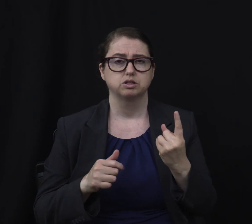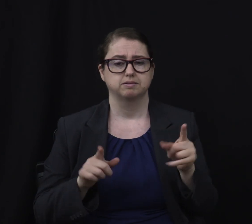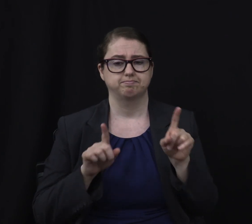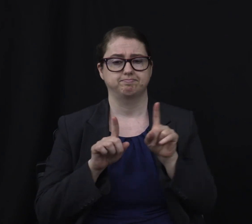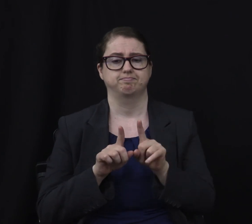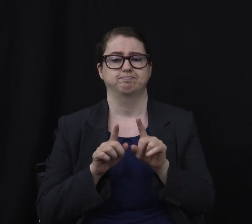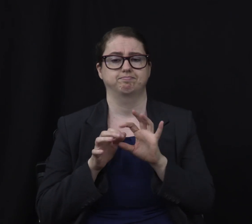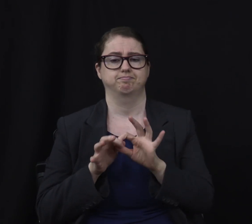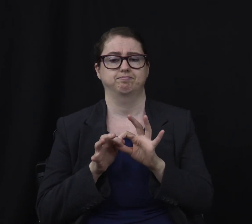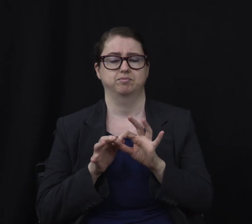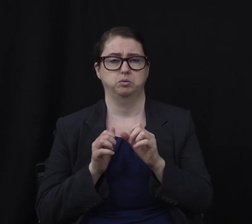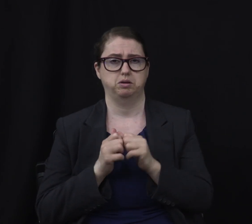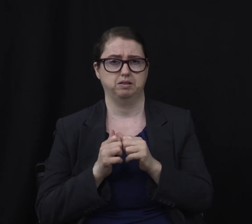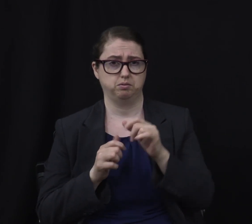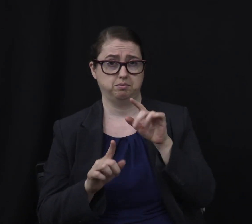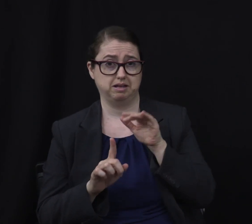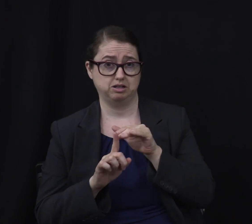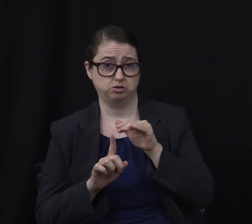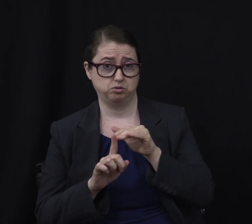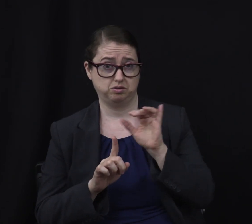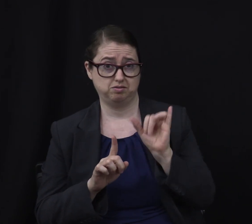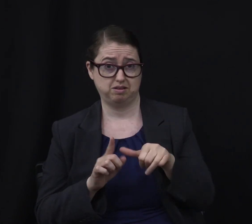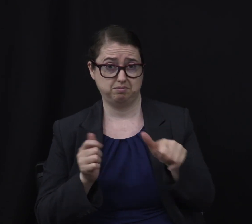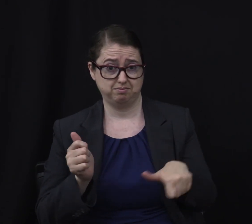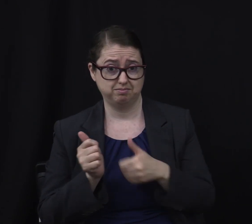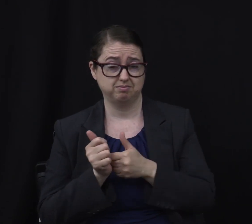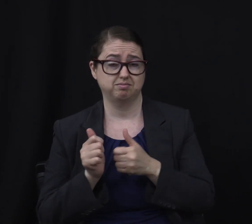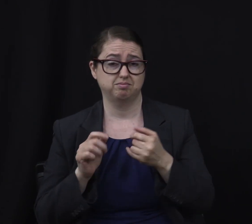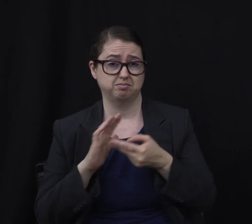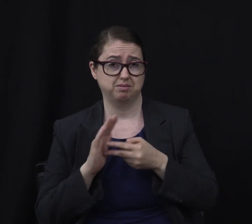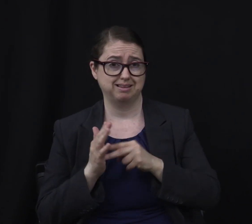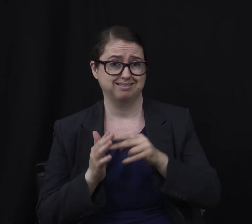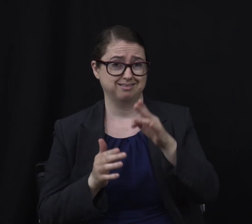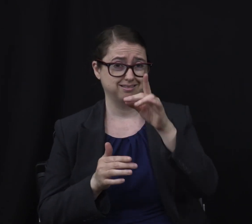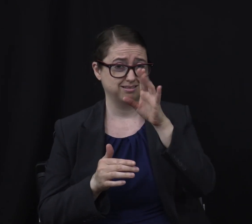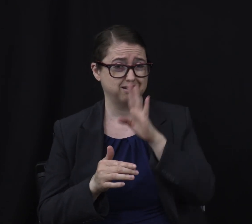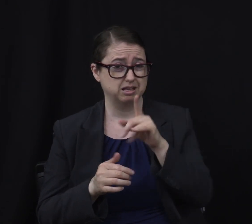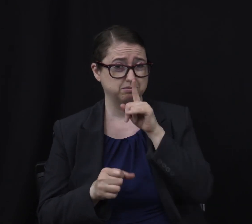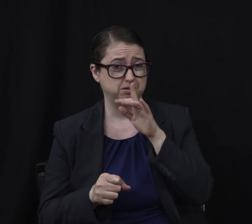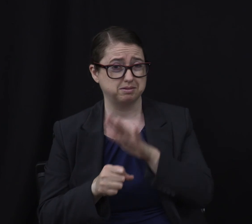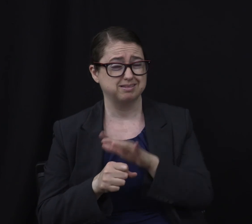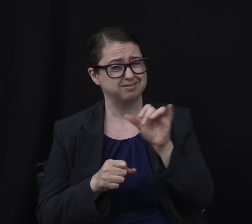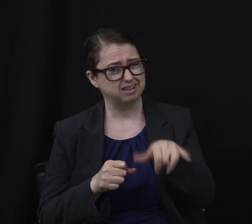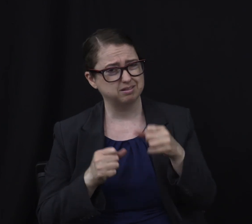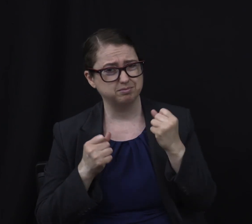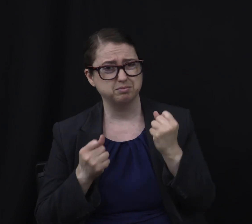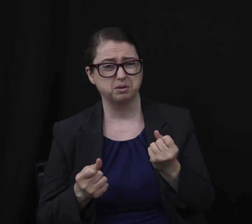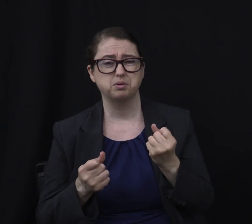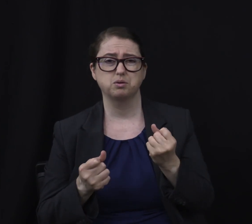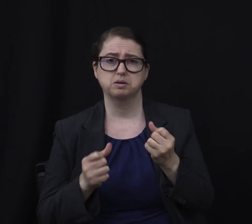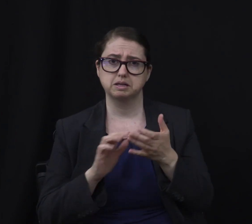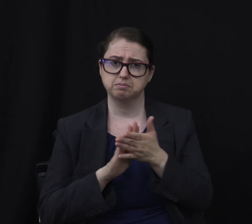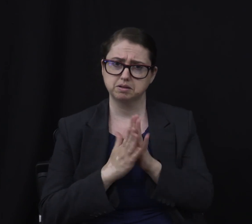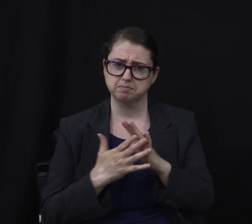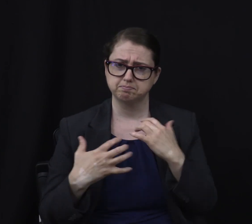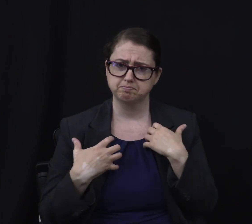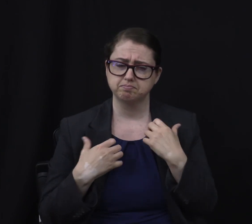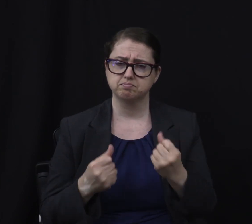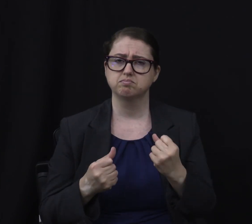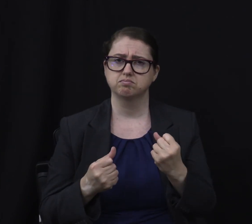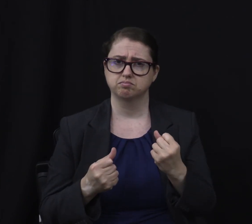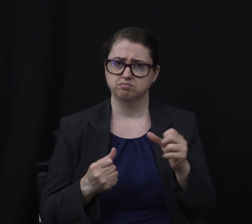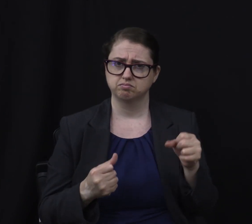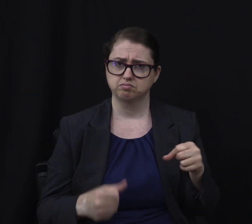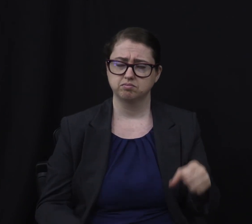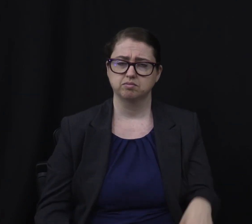that behind that is the promise of God, because that's where the power comes to actually be courageous in the first place. It's